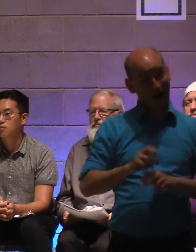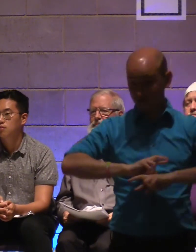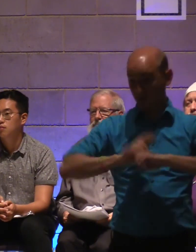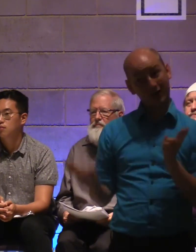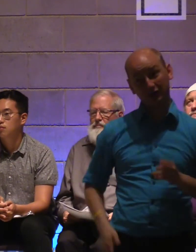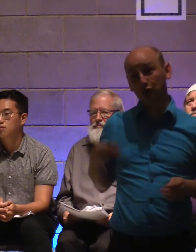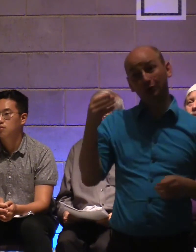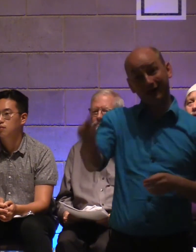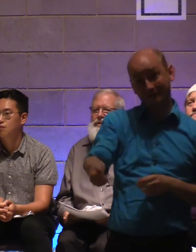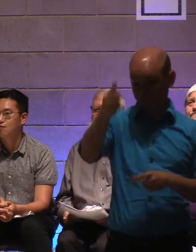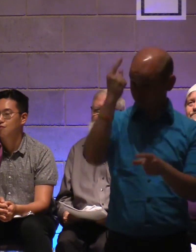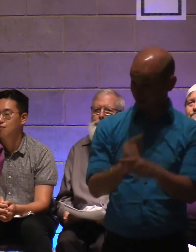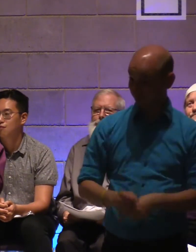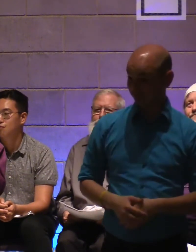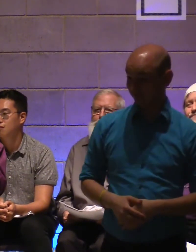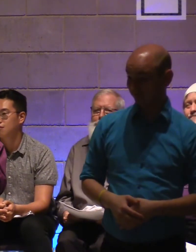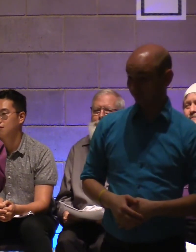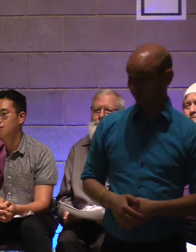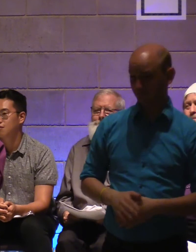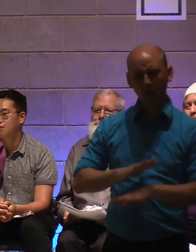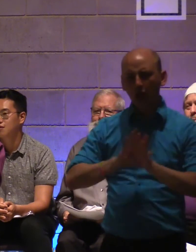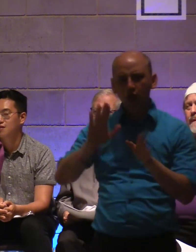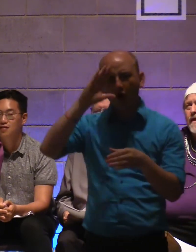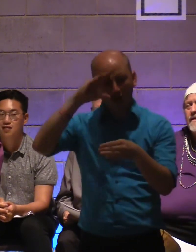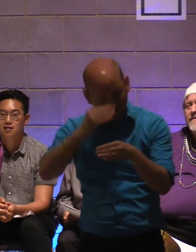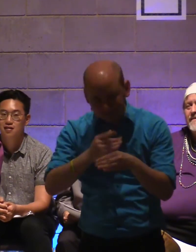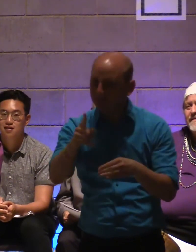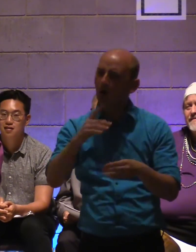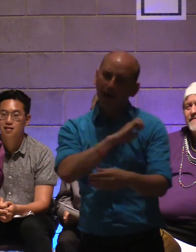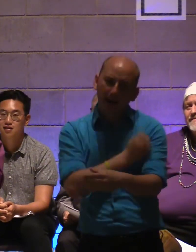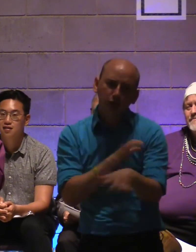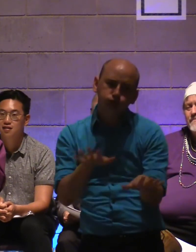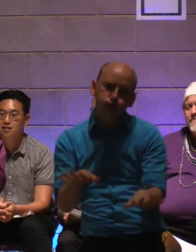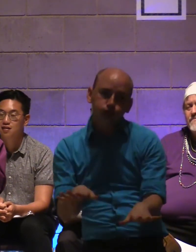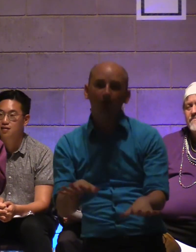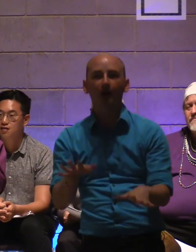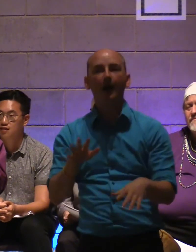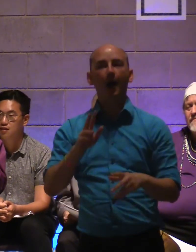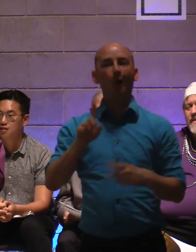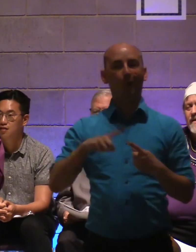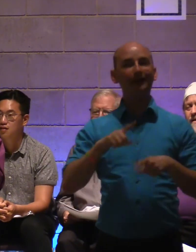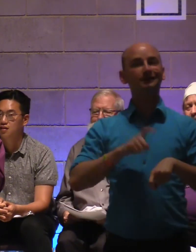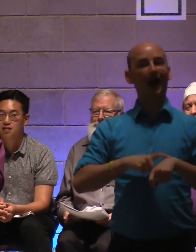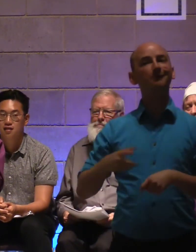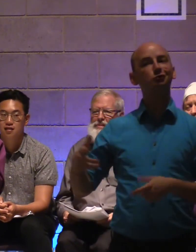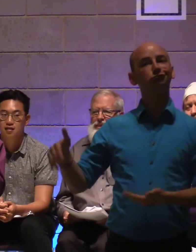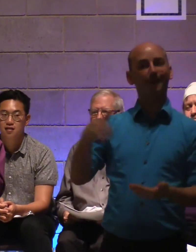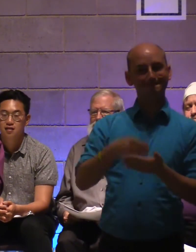to give. Am I right? Don't sleep on me tonight. The energy is low. It always gets low when it's time to give. I need y'all to bring the energy